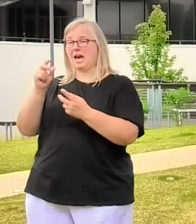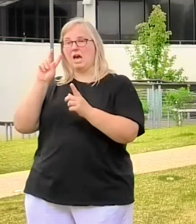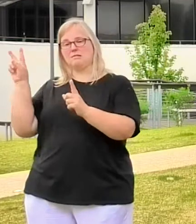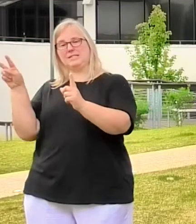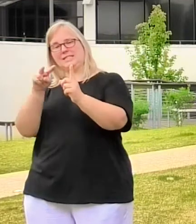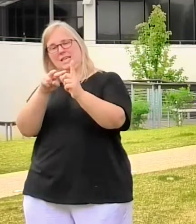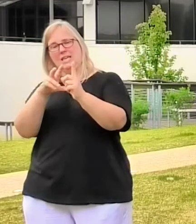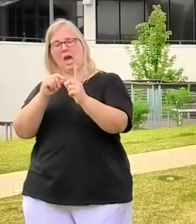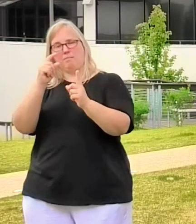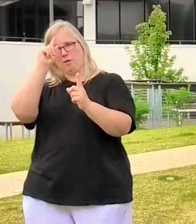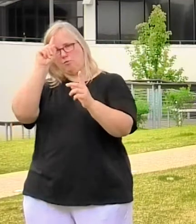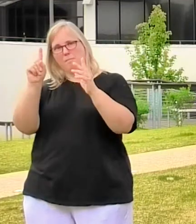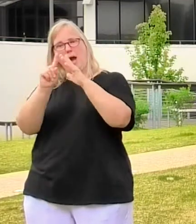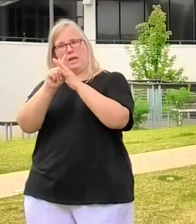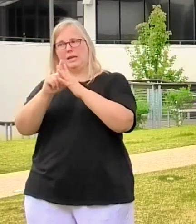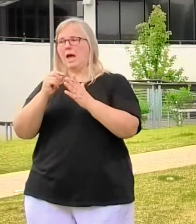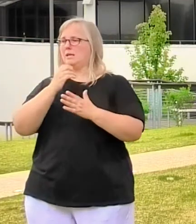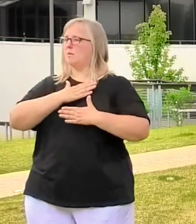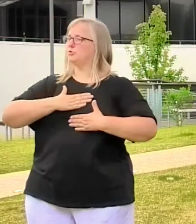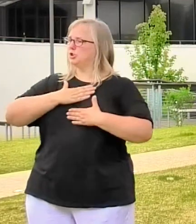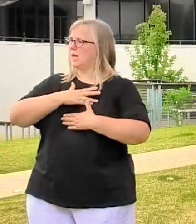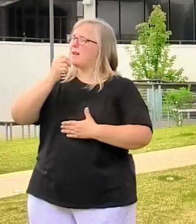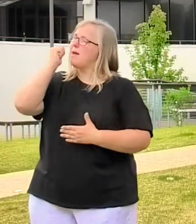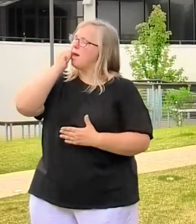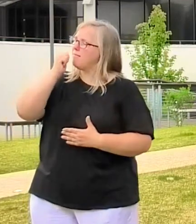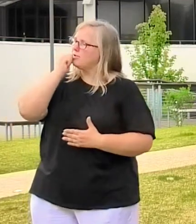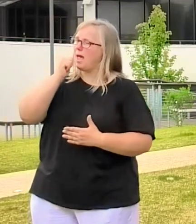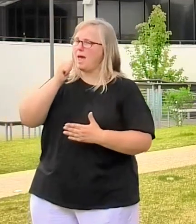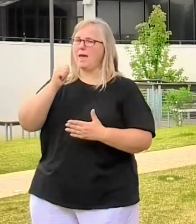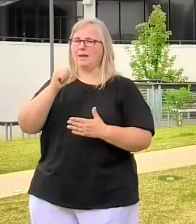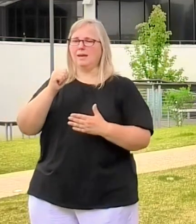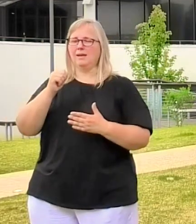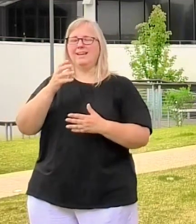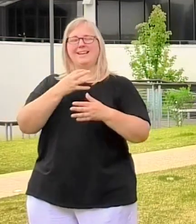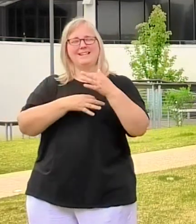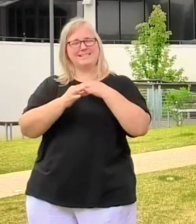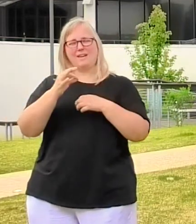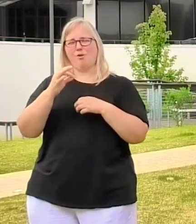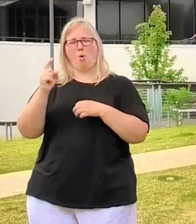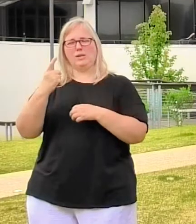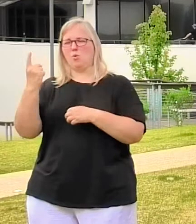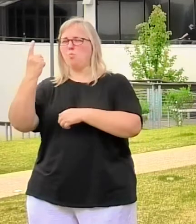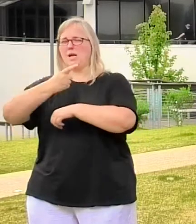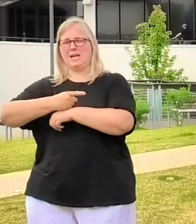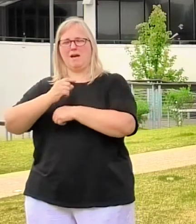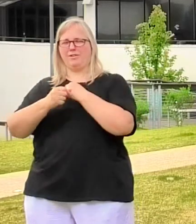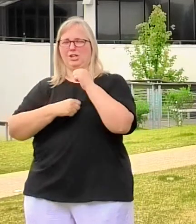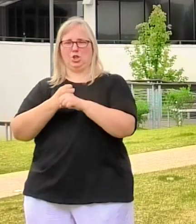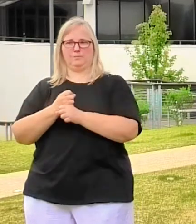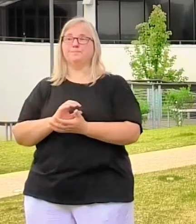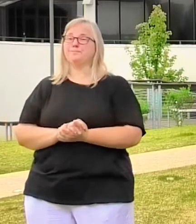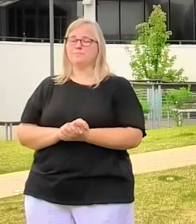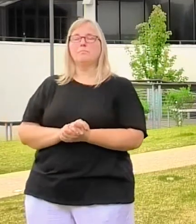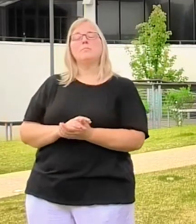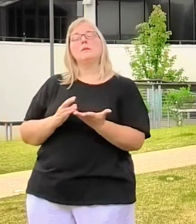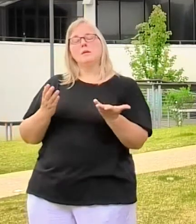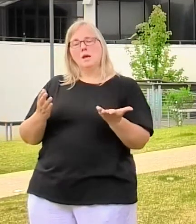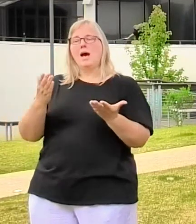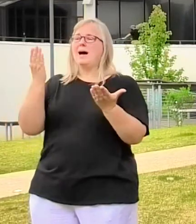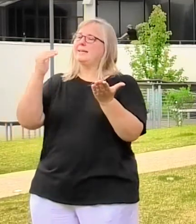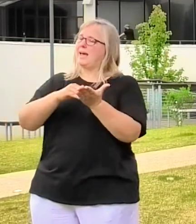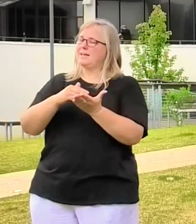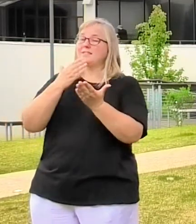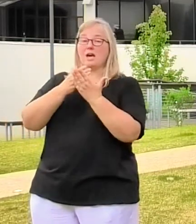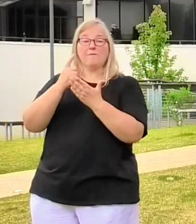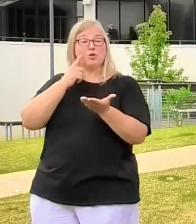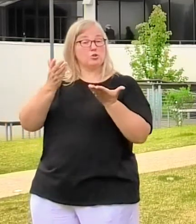reminded and appreciate every day, as opposed to only one day of the year. Again, thank you for the